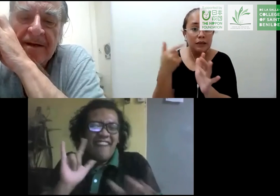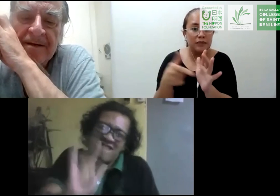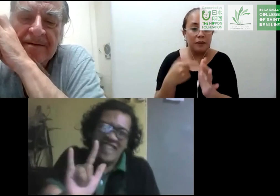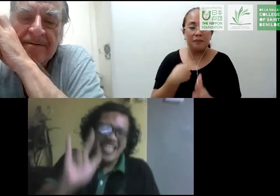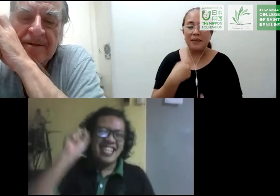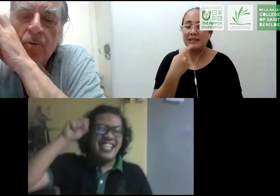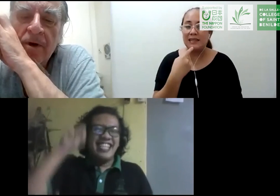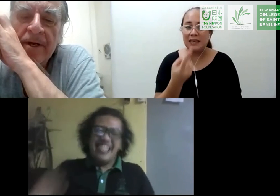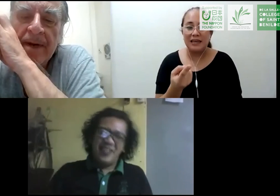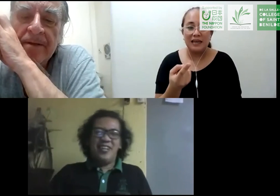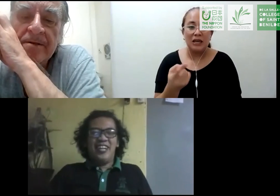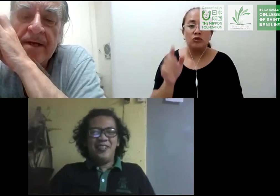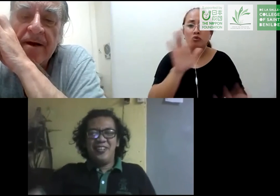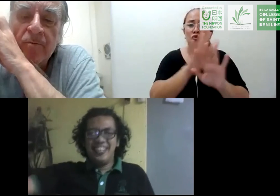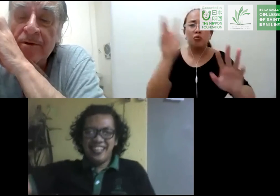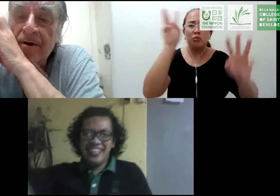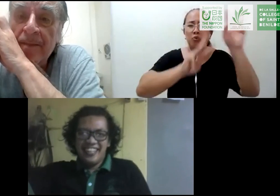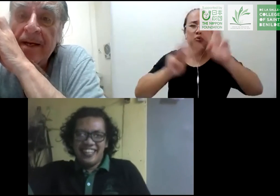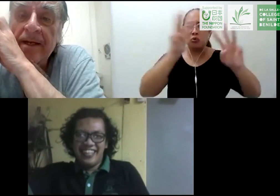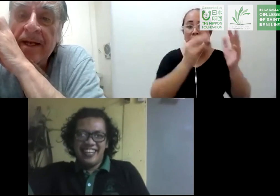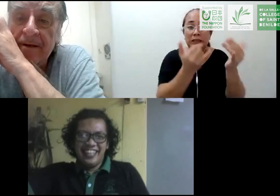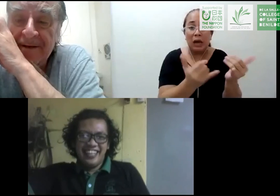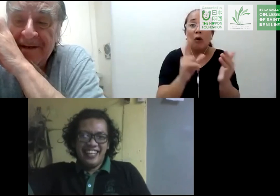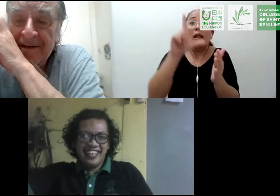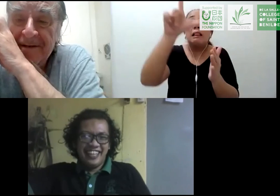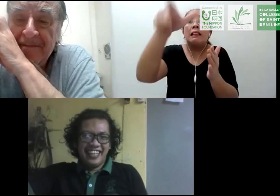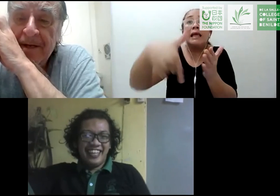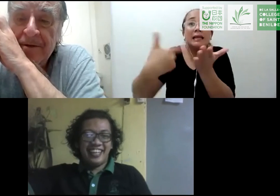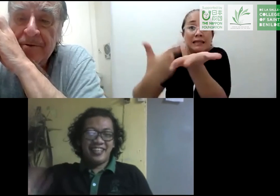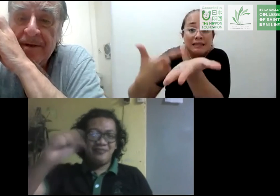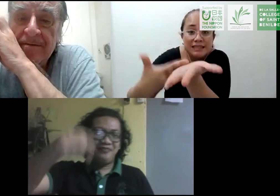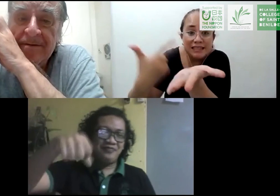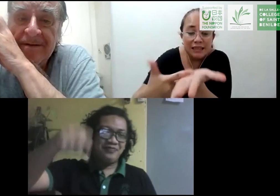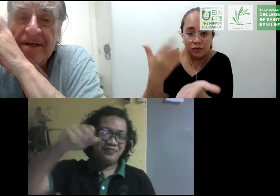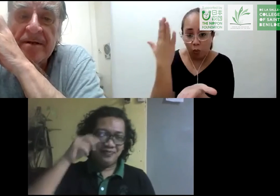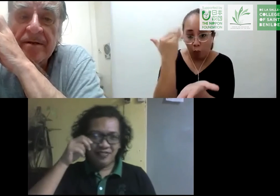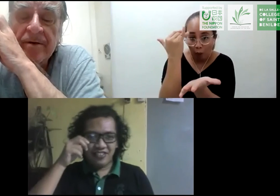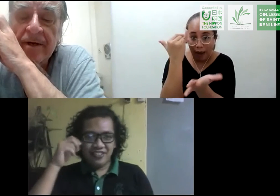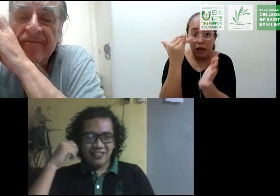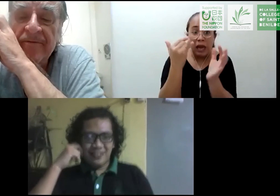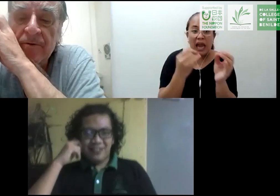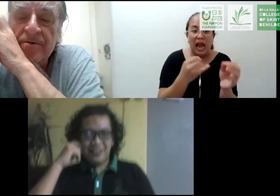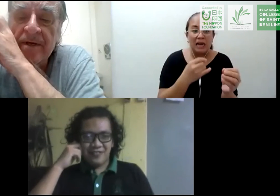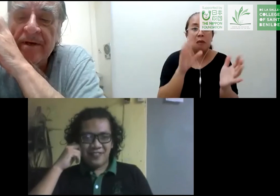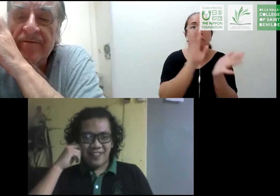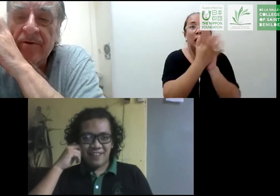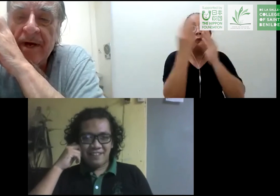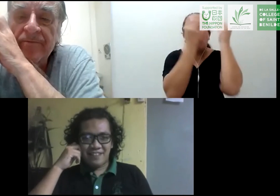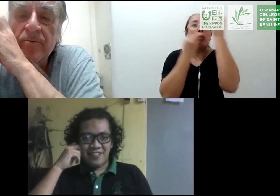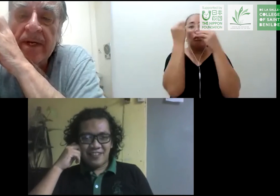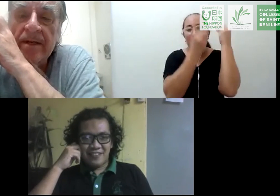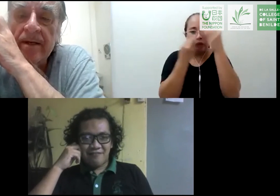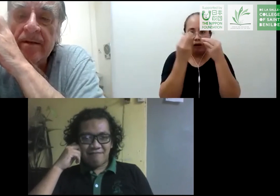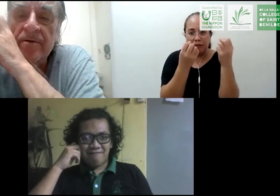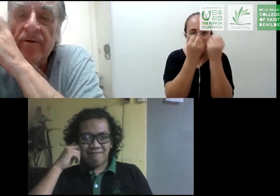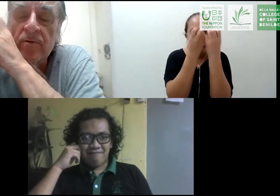said, don't worry about this now, we'll talk about it later. Because you get easily to get confused if you have